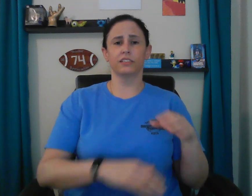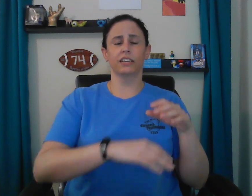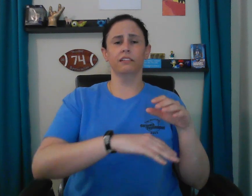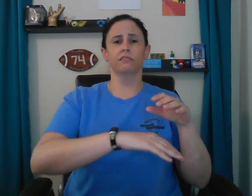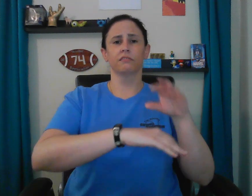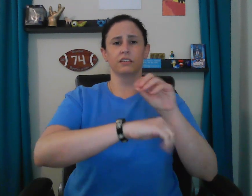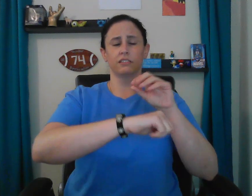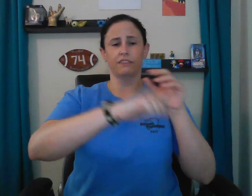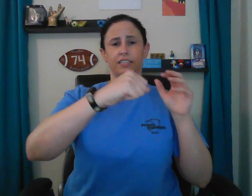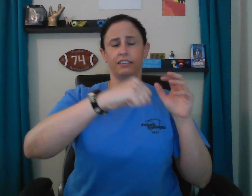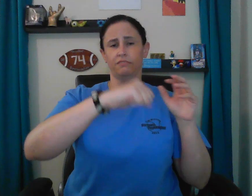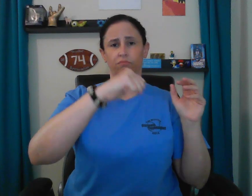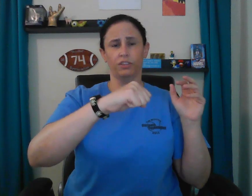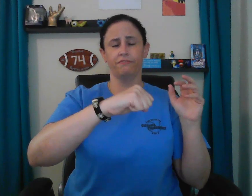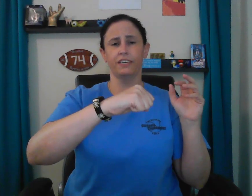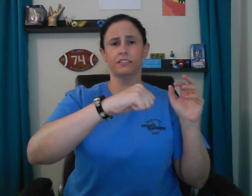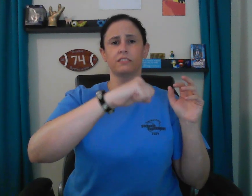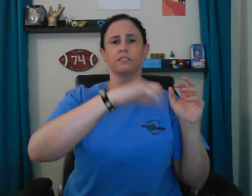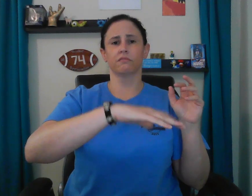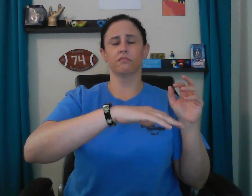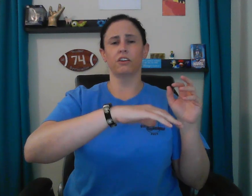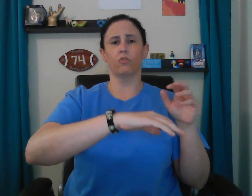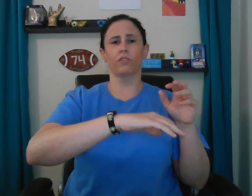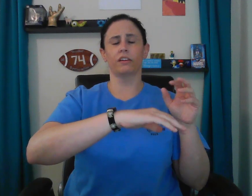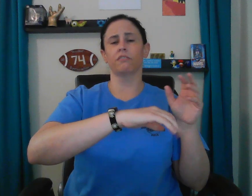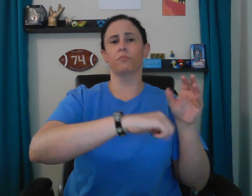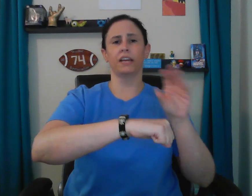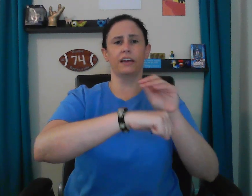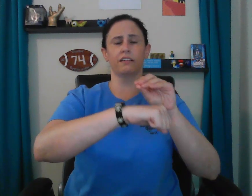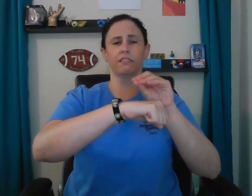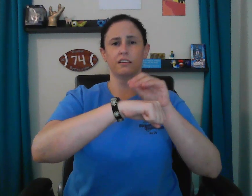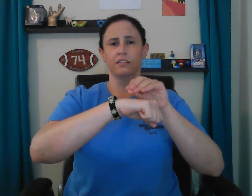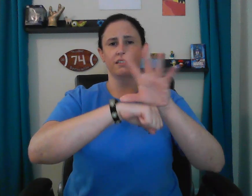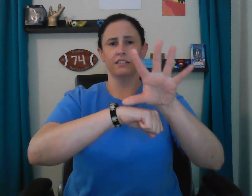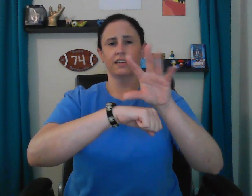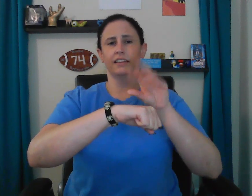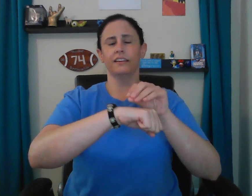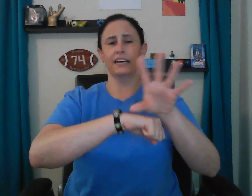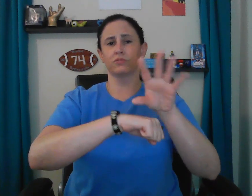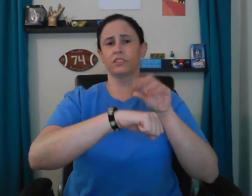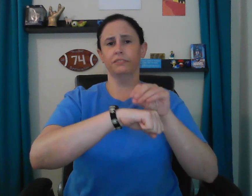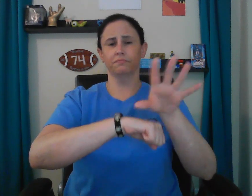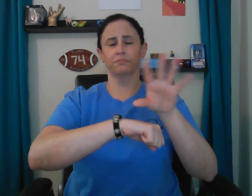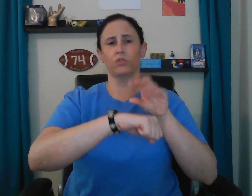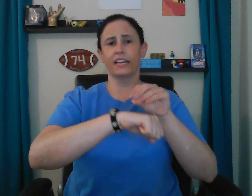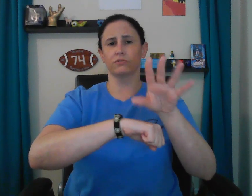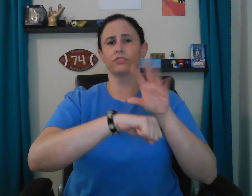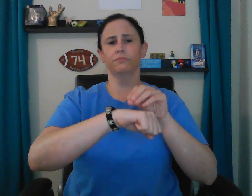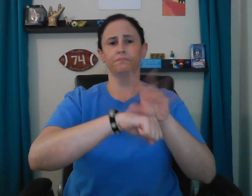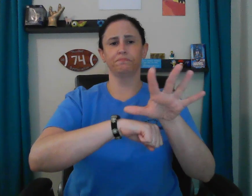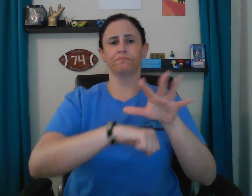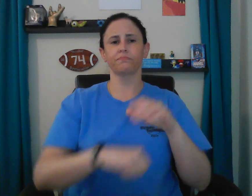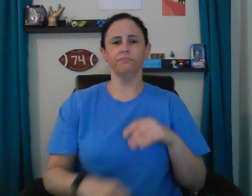Counseling, I've seen it with a fist or an open hand, counseling or counsel.